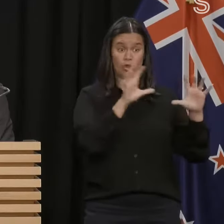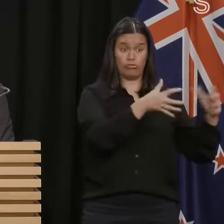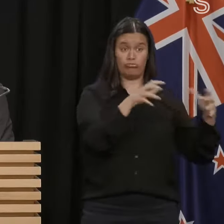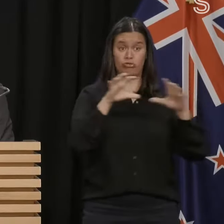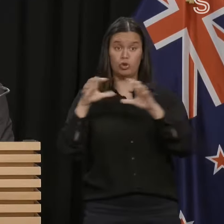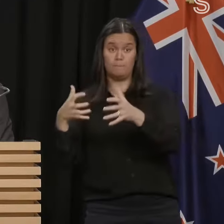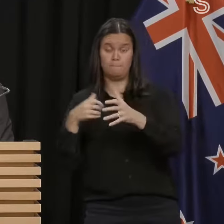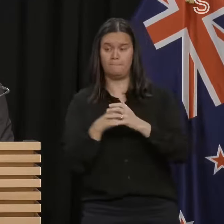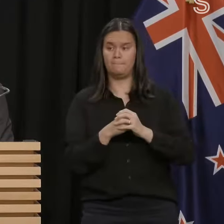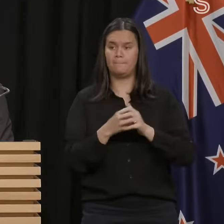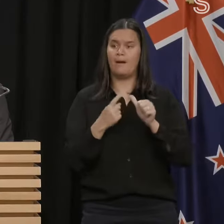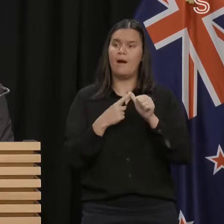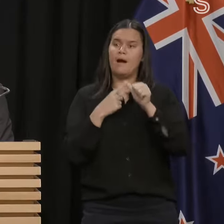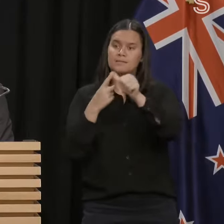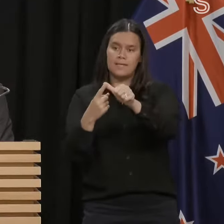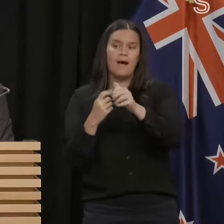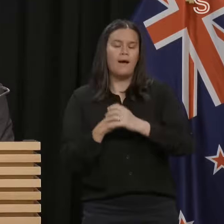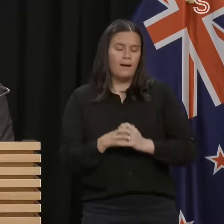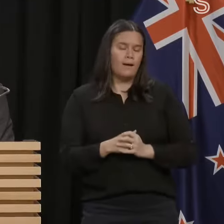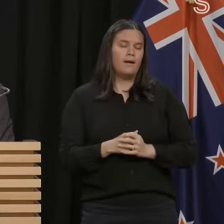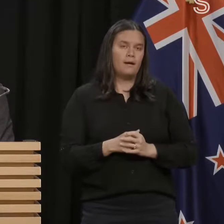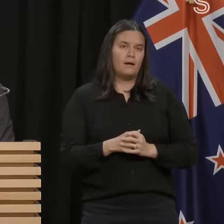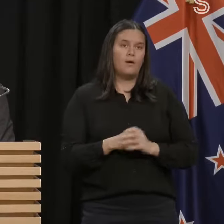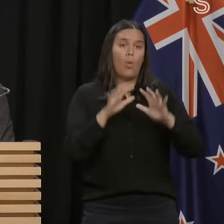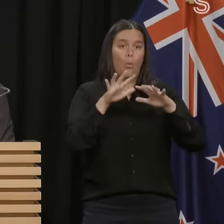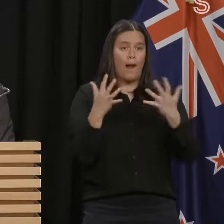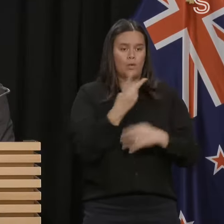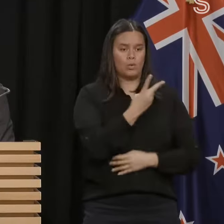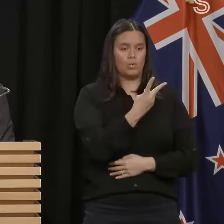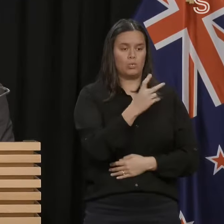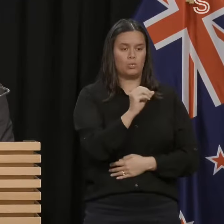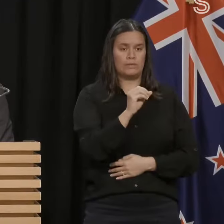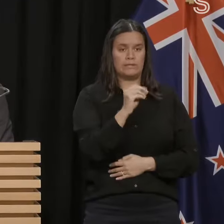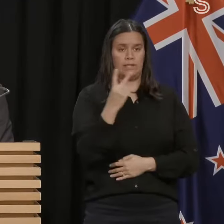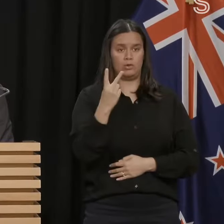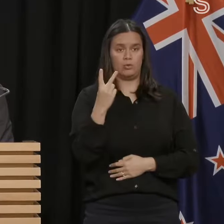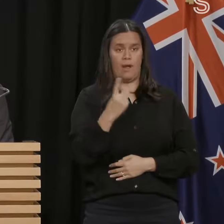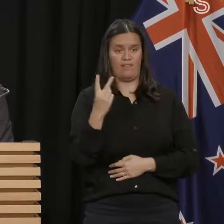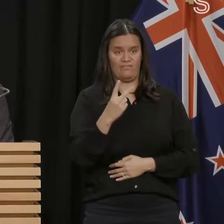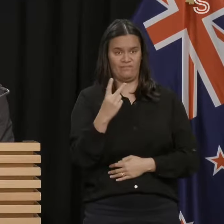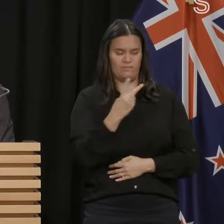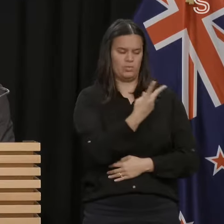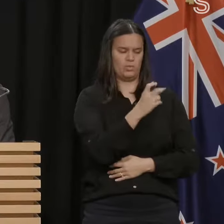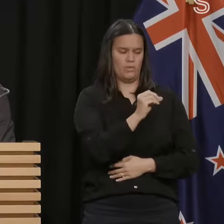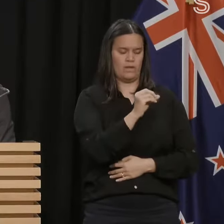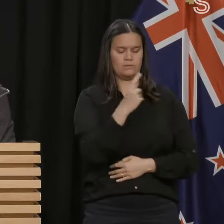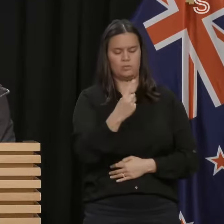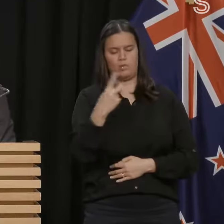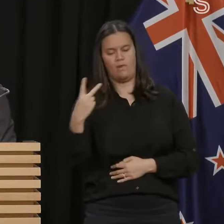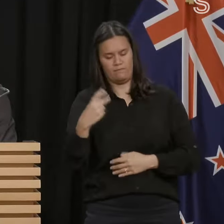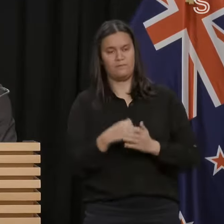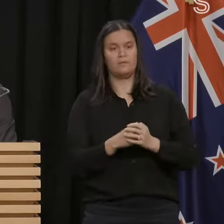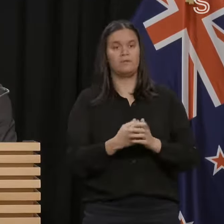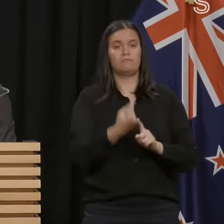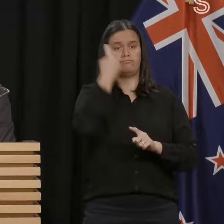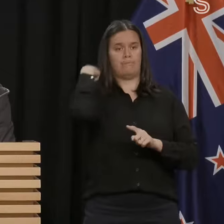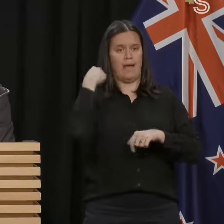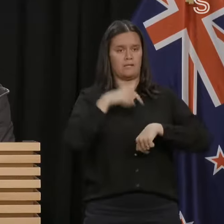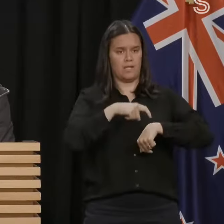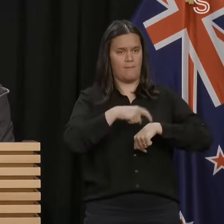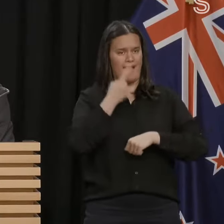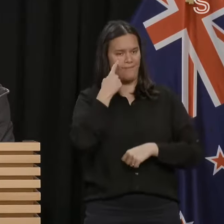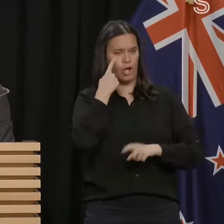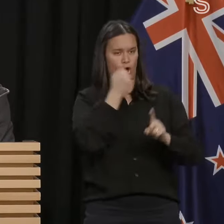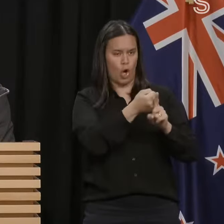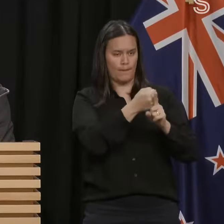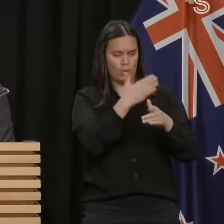came into, that we encountered back in 2012 when Parliament last debated this. So, for example, if